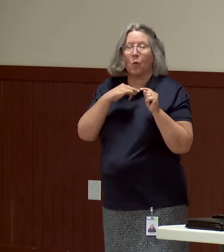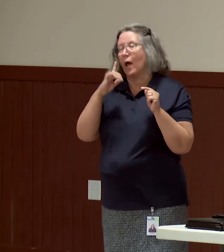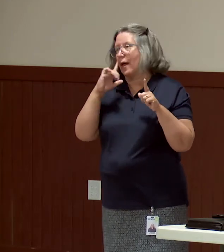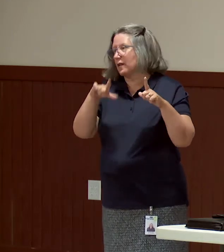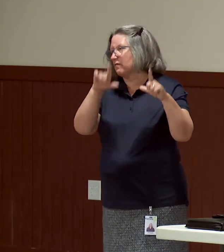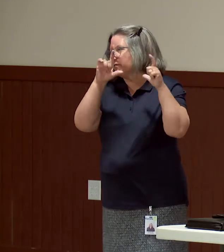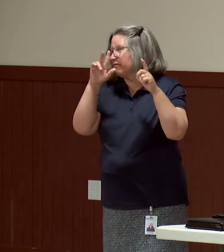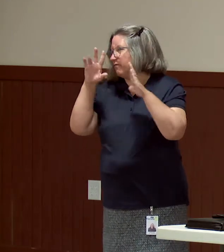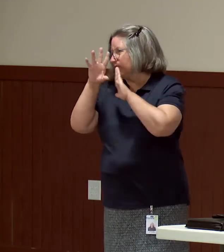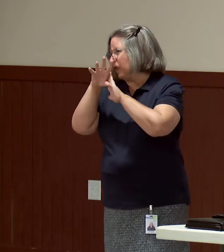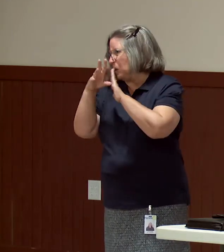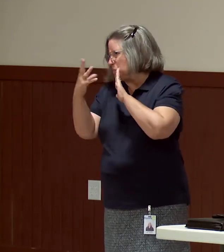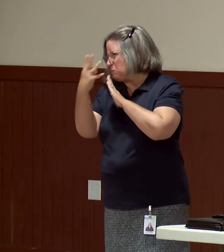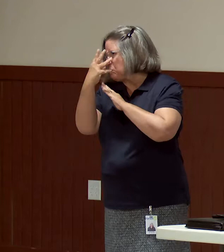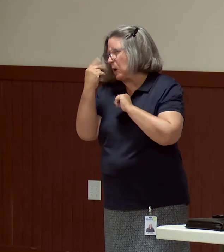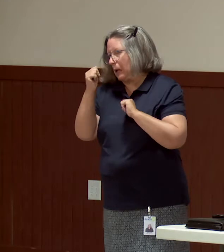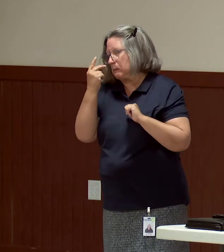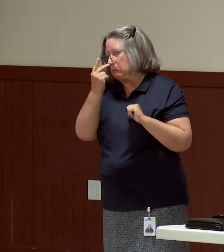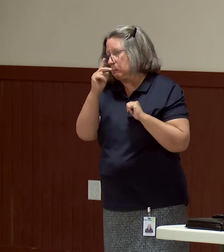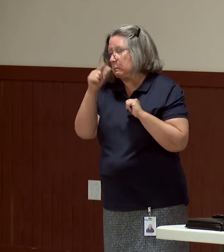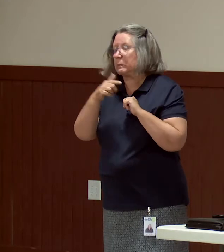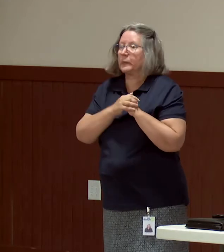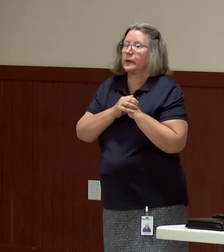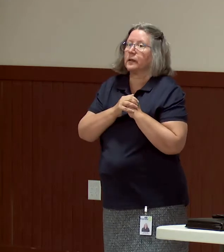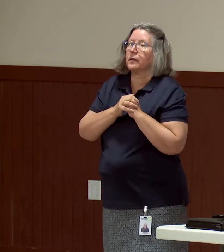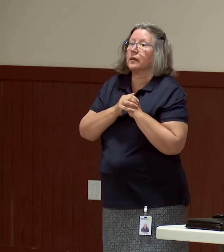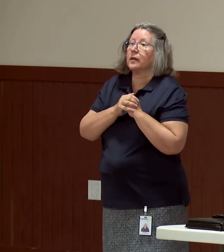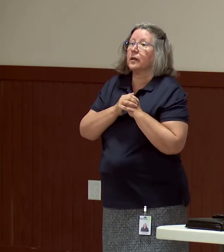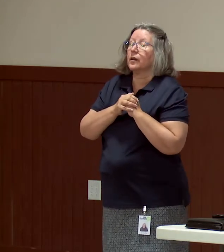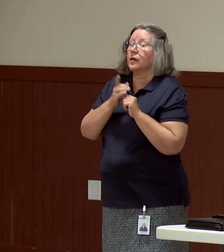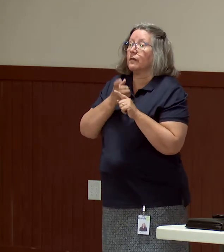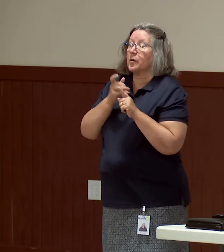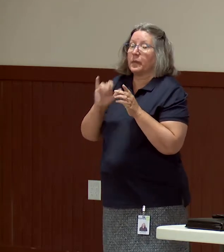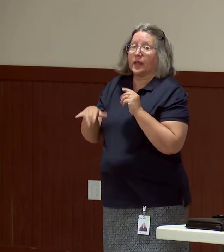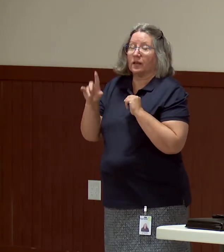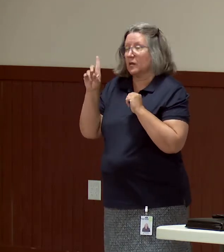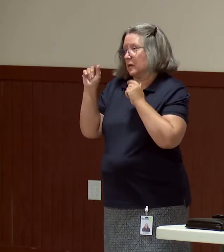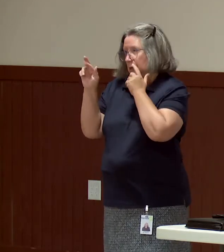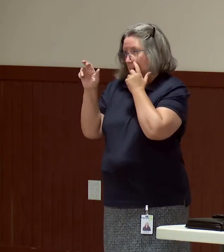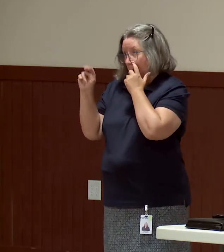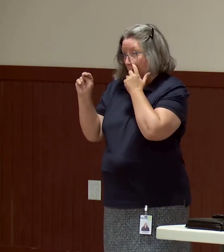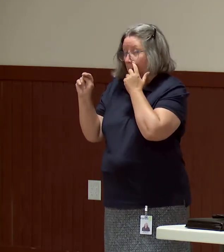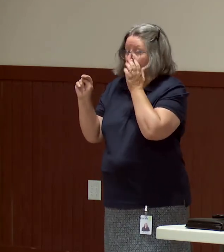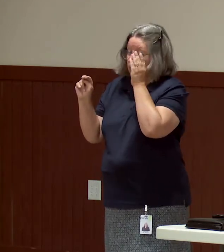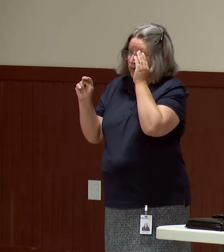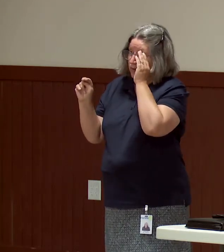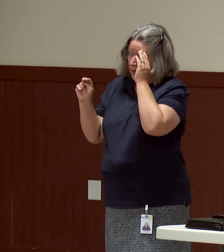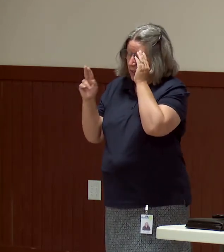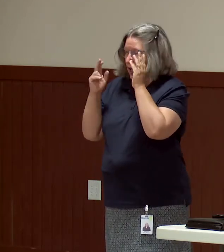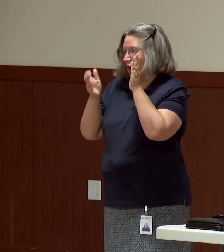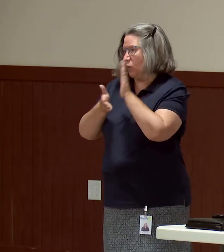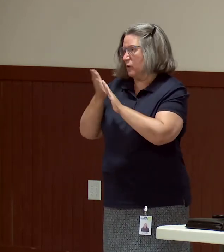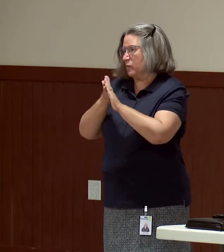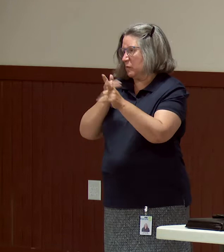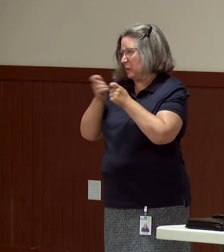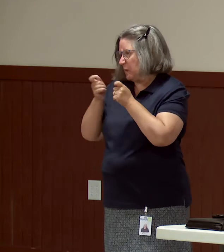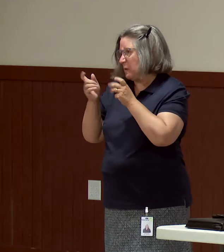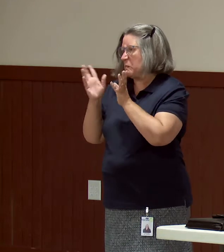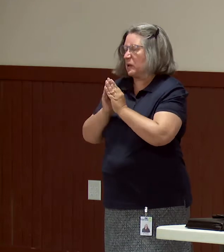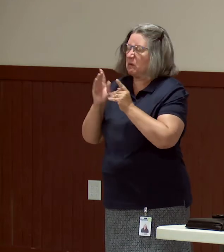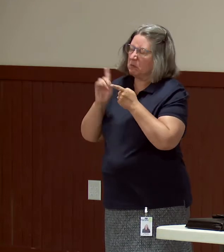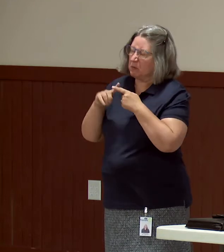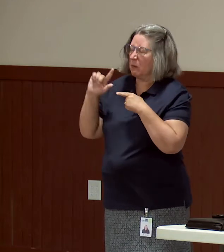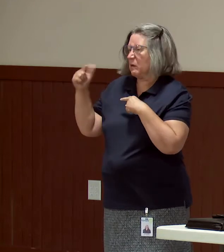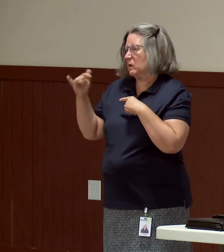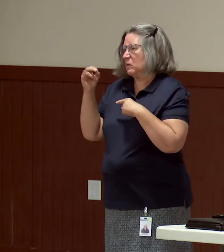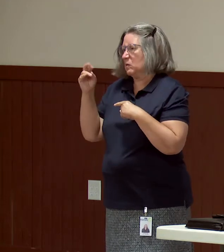watch. And from there, I'm going to give it to Darren. He's pretty much going to run the meeting until we get toward the end and do questions, and